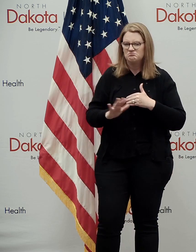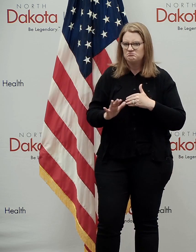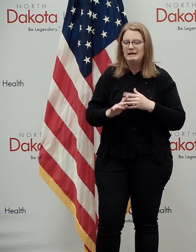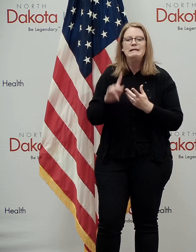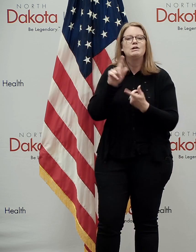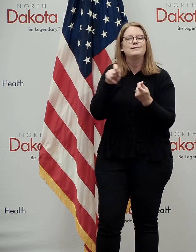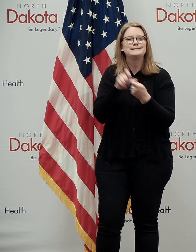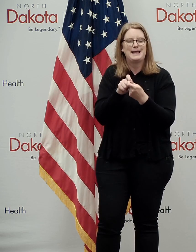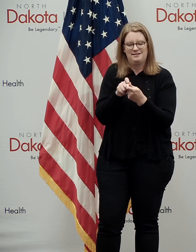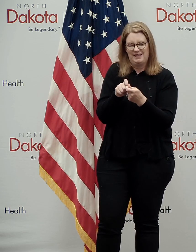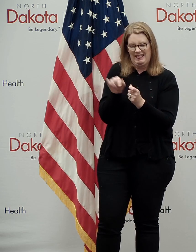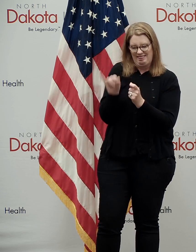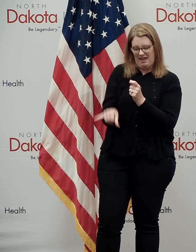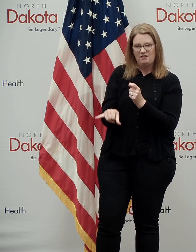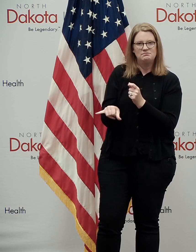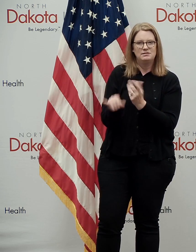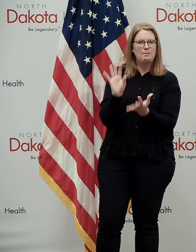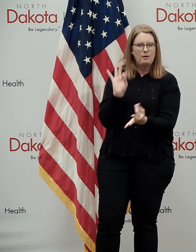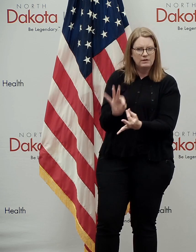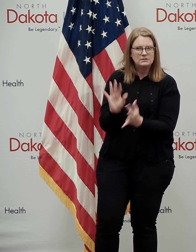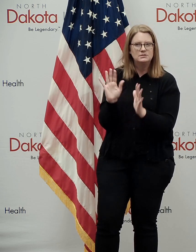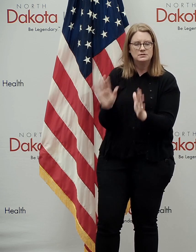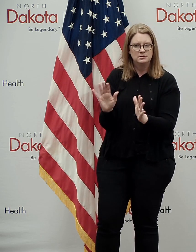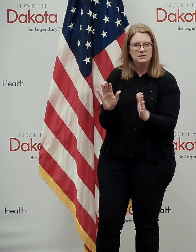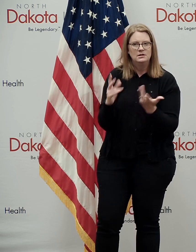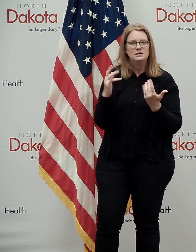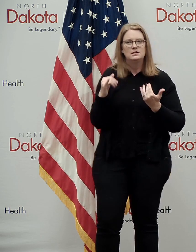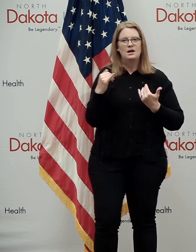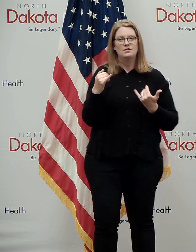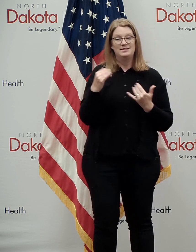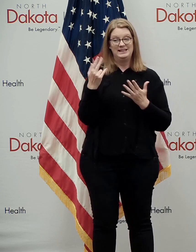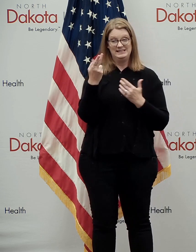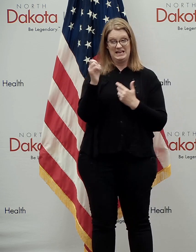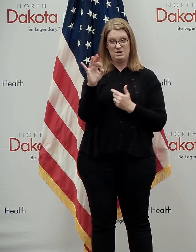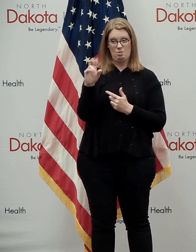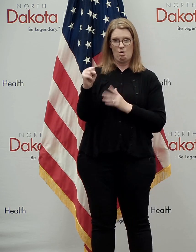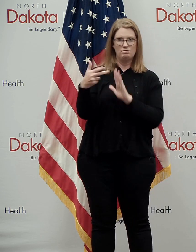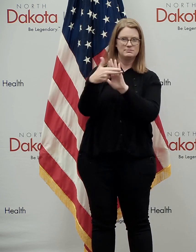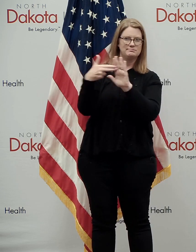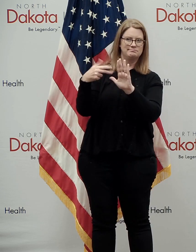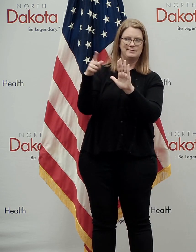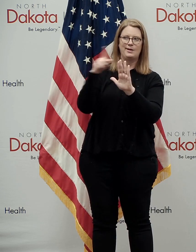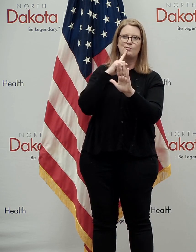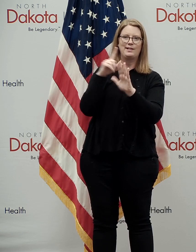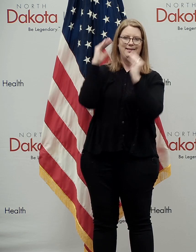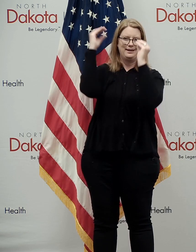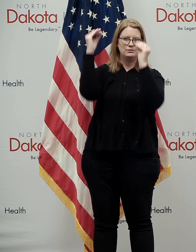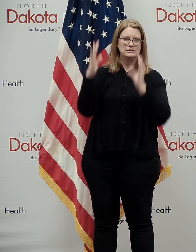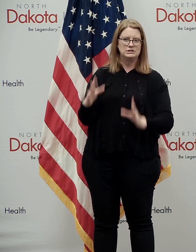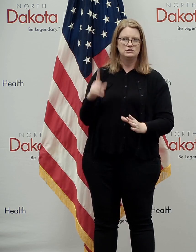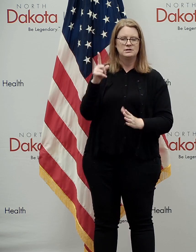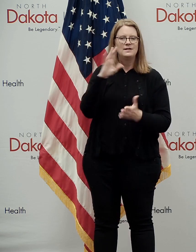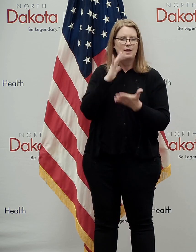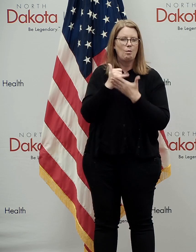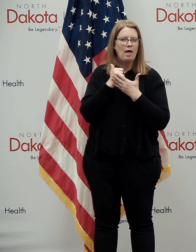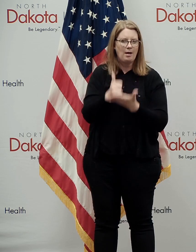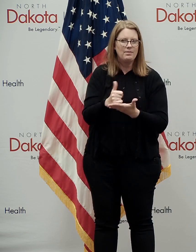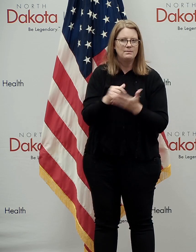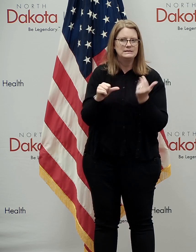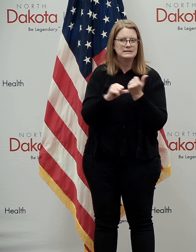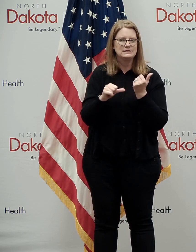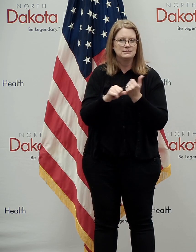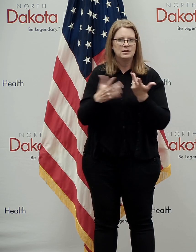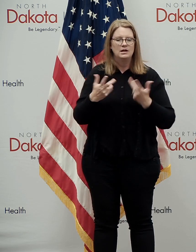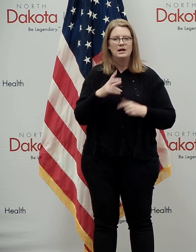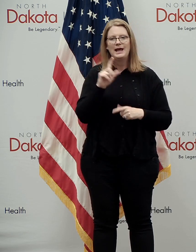we have these people, these heroes in our classroom that we call teachers that will help them get where they need to be. And in North Dakota